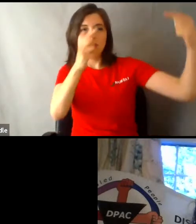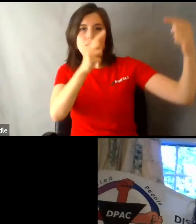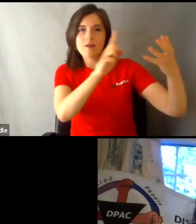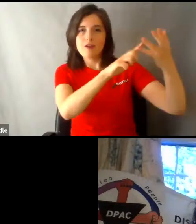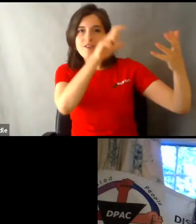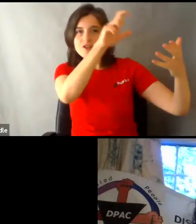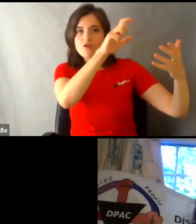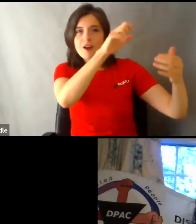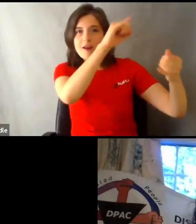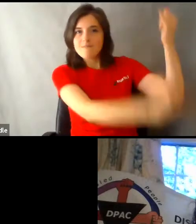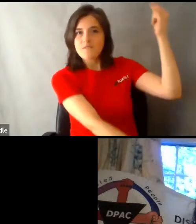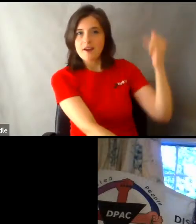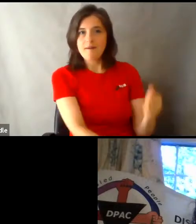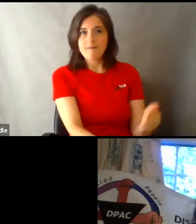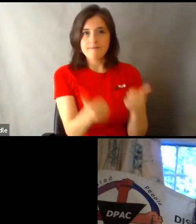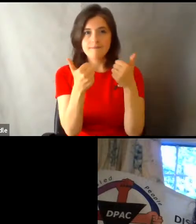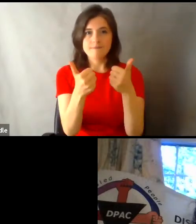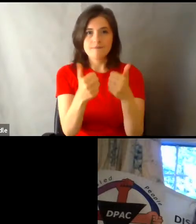for all.